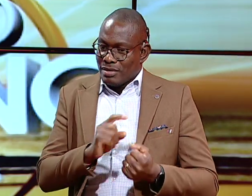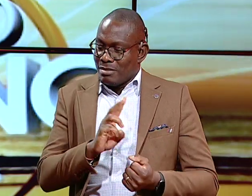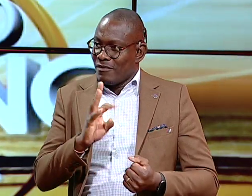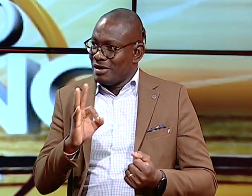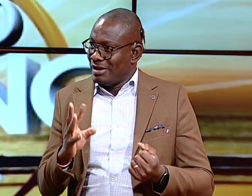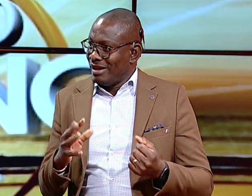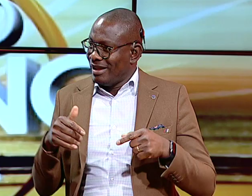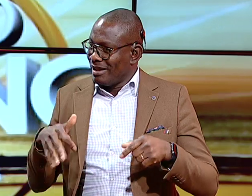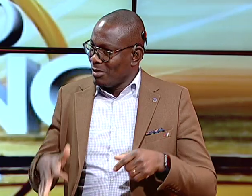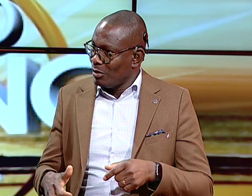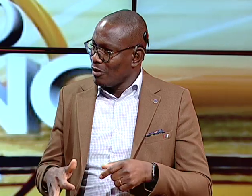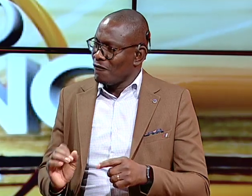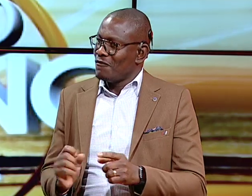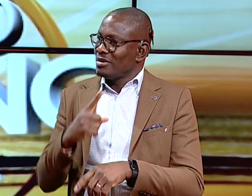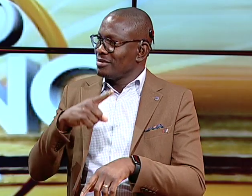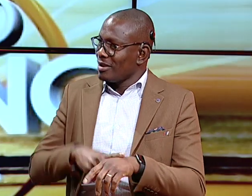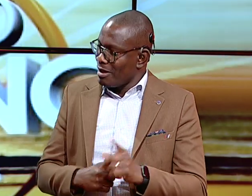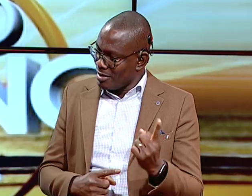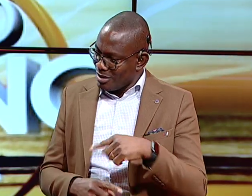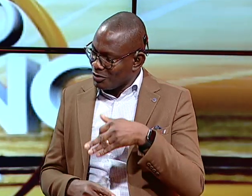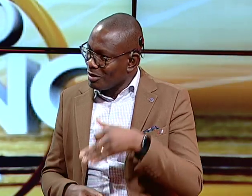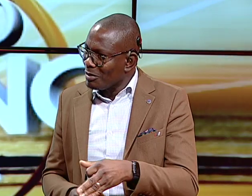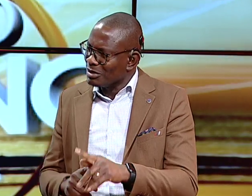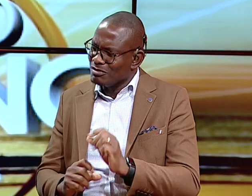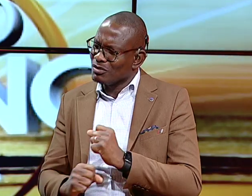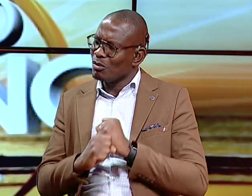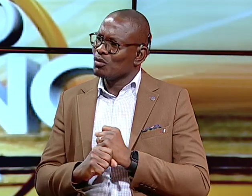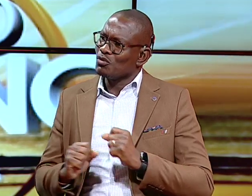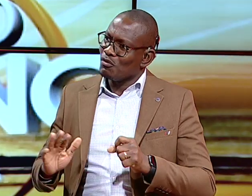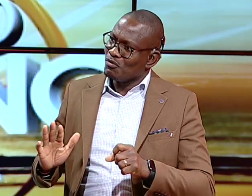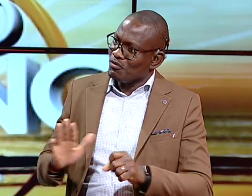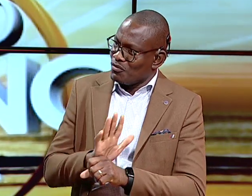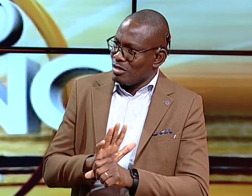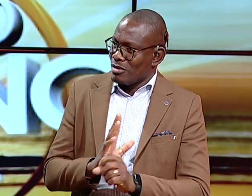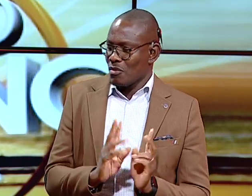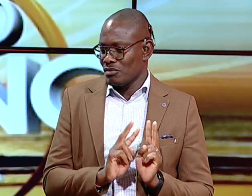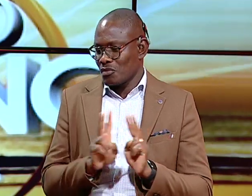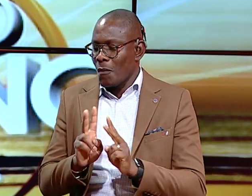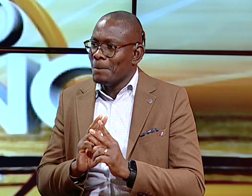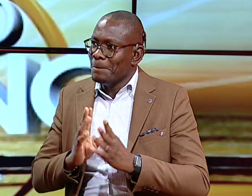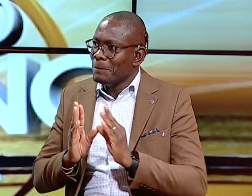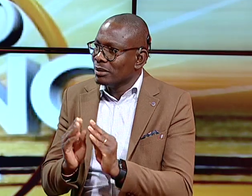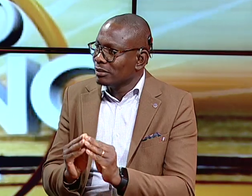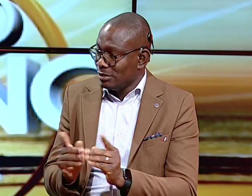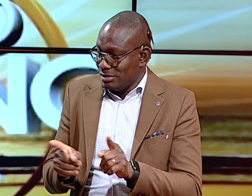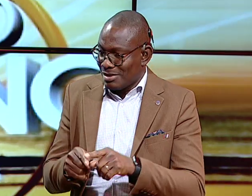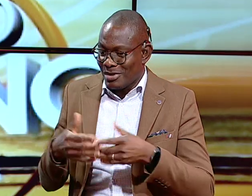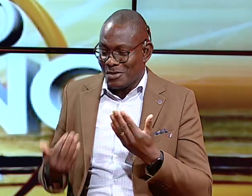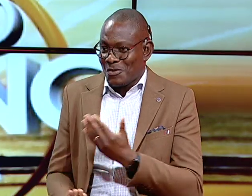we can work together to address those challenges. So it's the first time that we have this WFD board